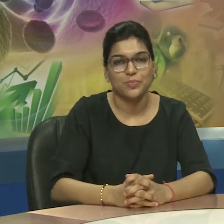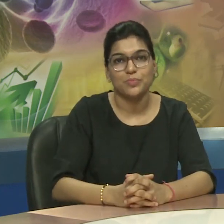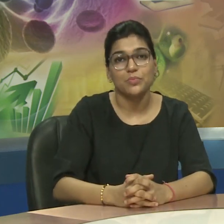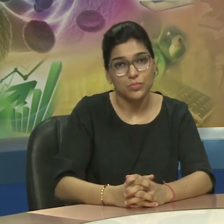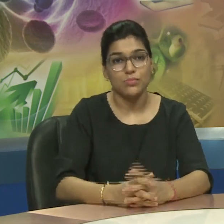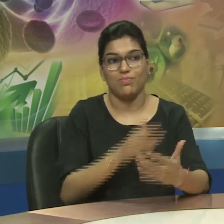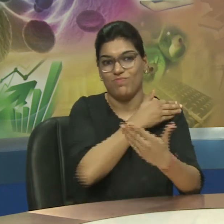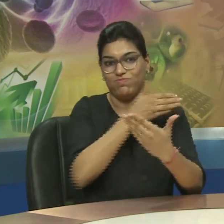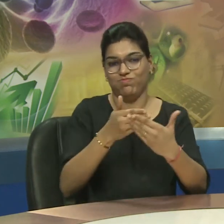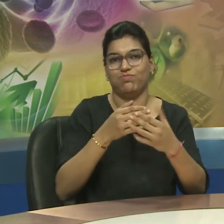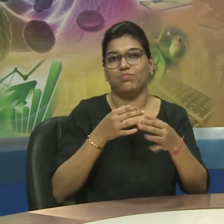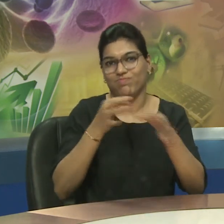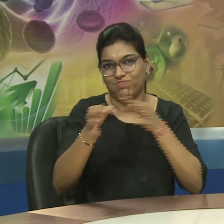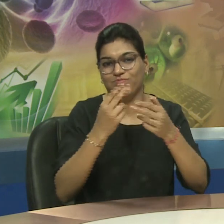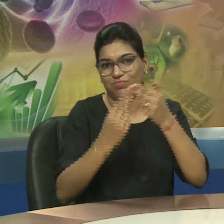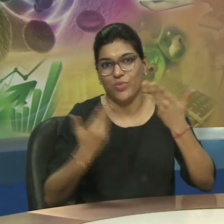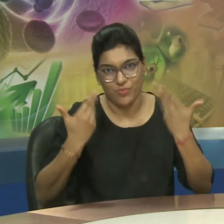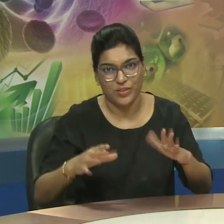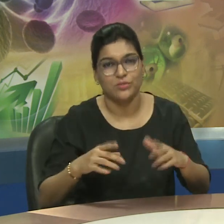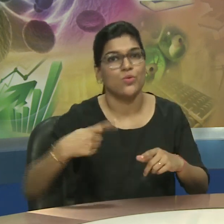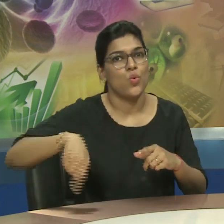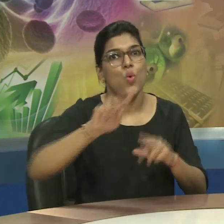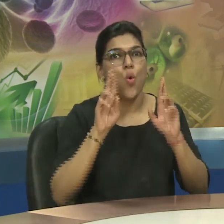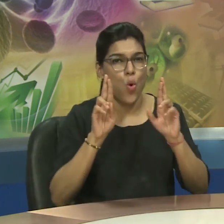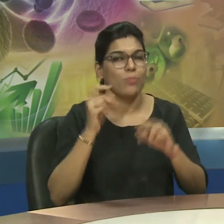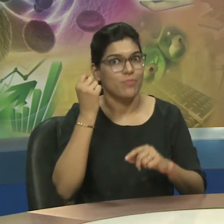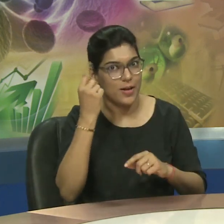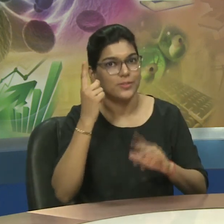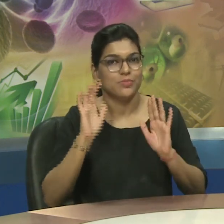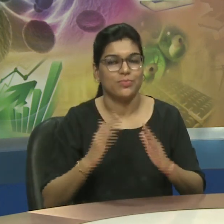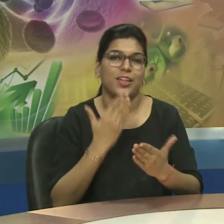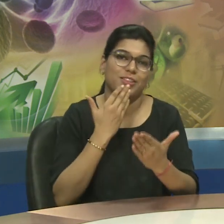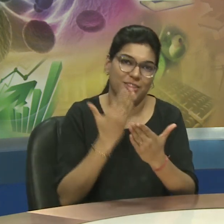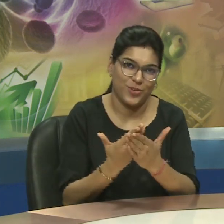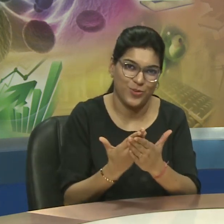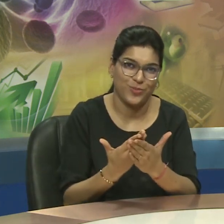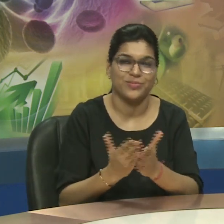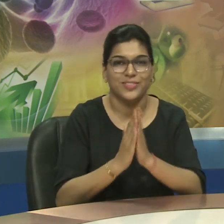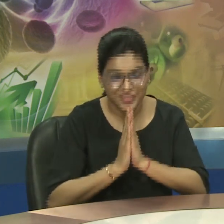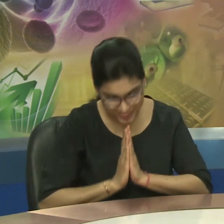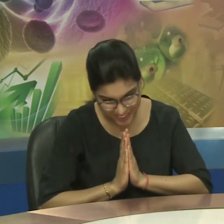I hope you all have understand the chapter I have explained. Thank you so much. Namaste.